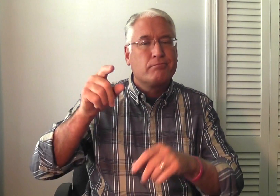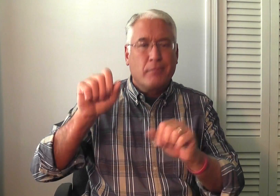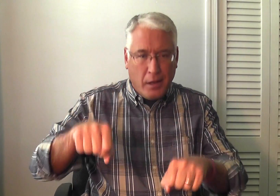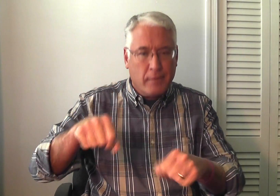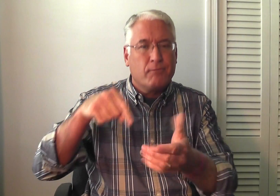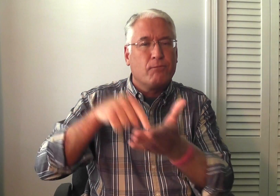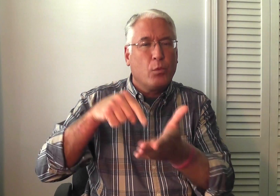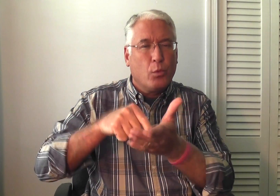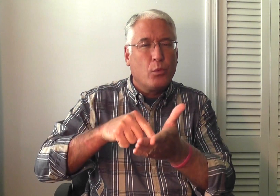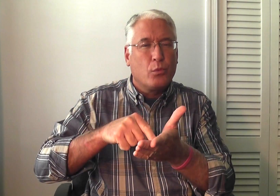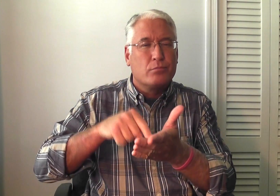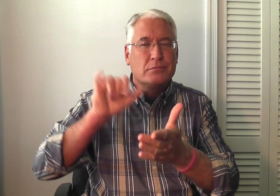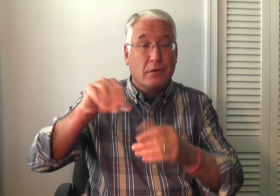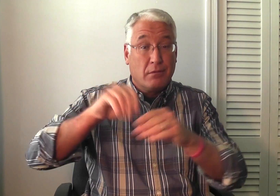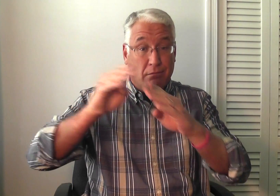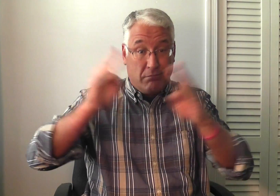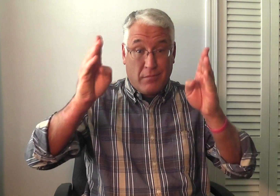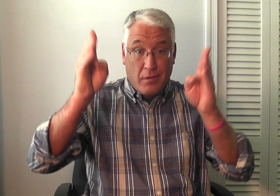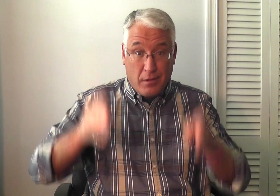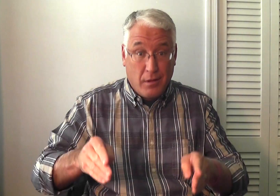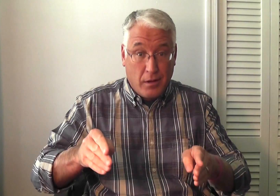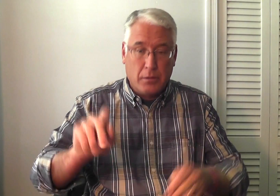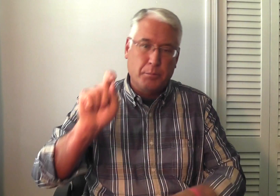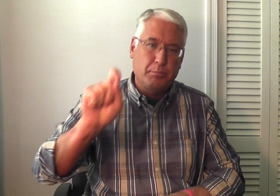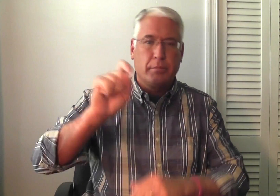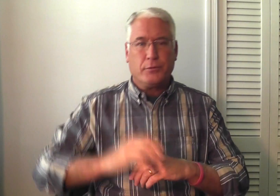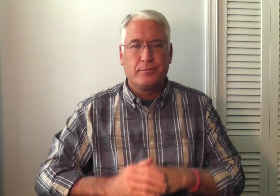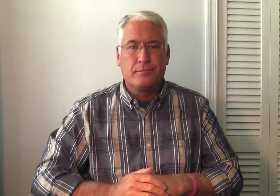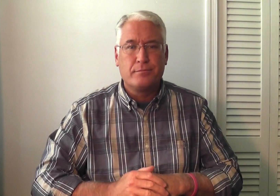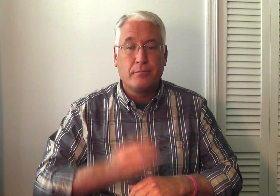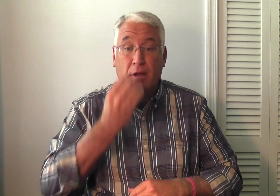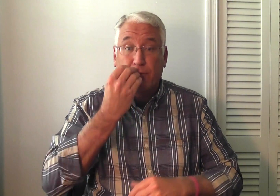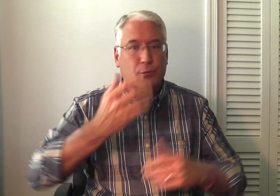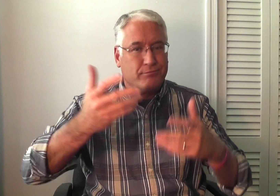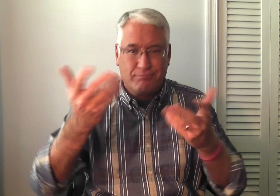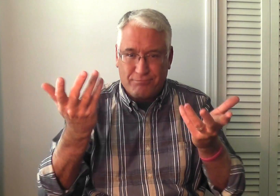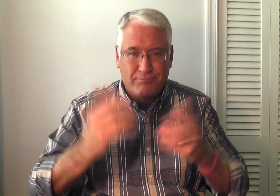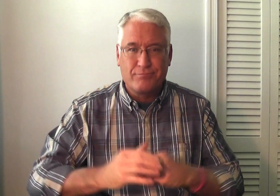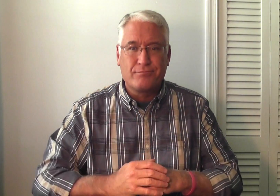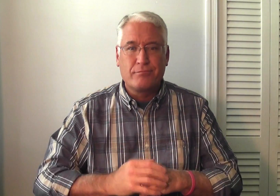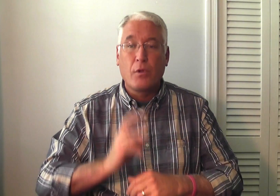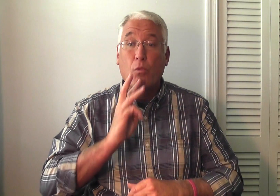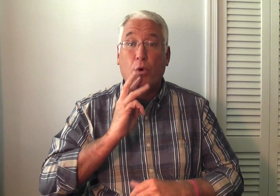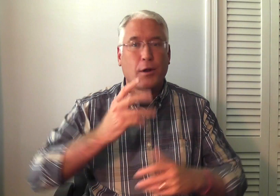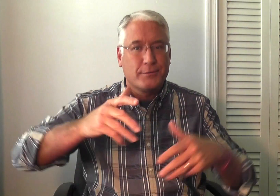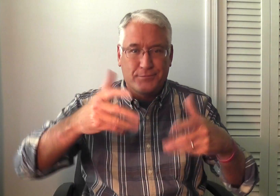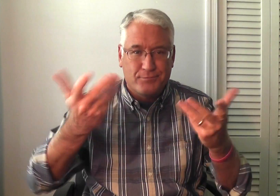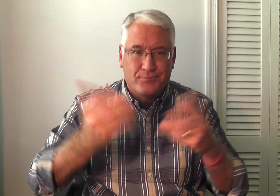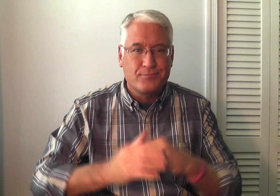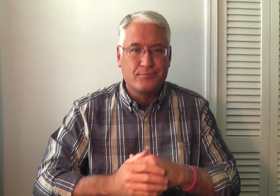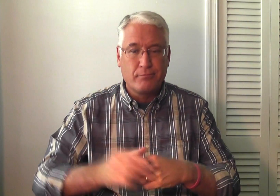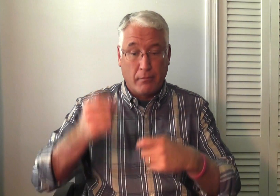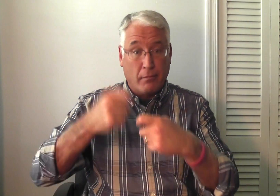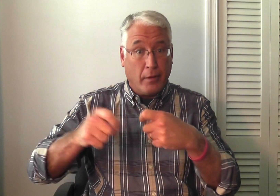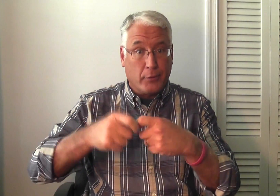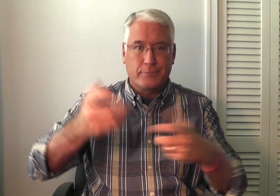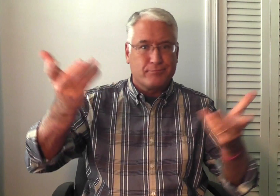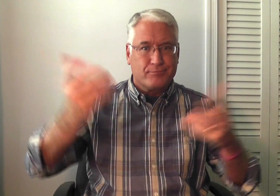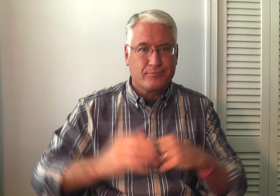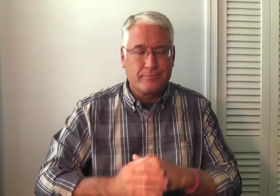a widower? Maybe someone has a house, but they can't afford food or water